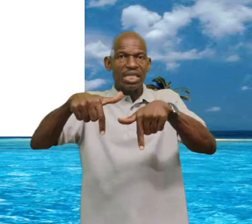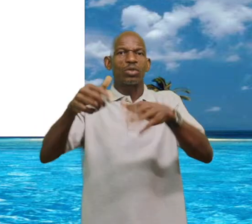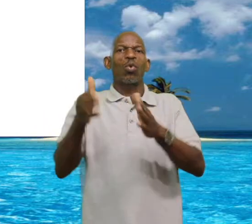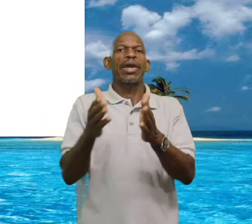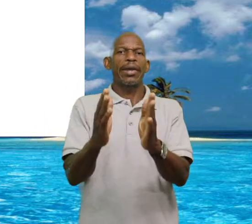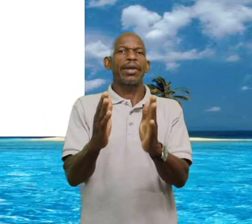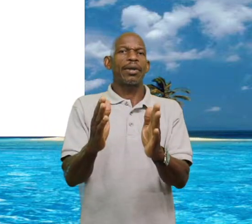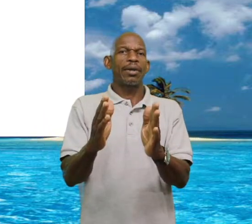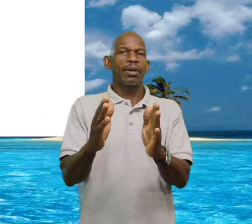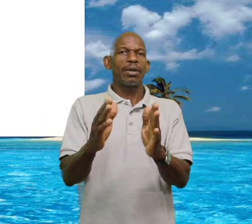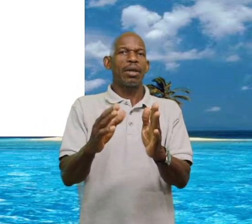plus noun